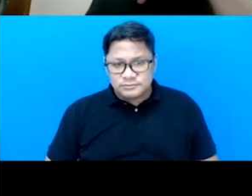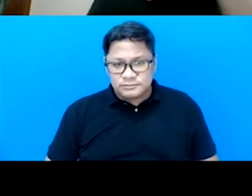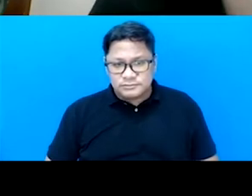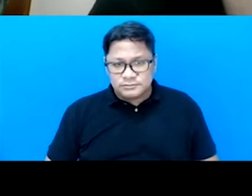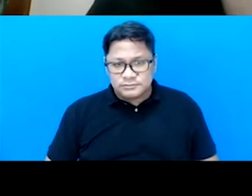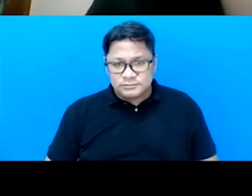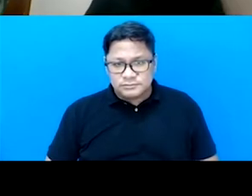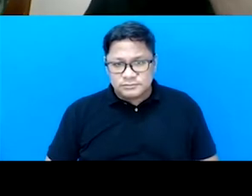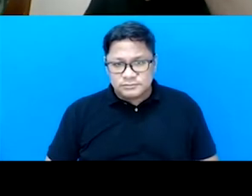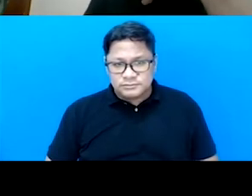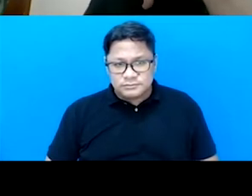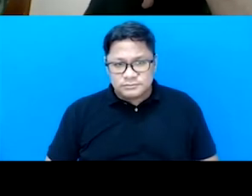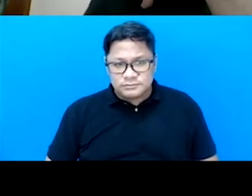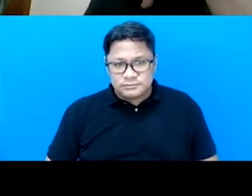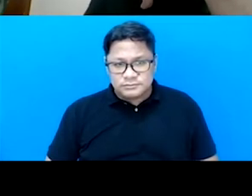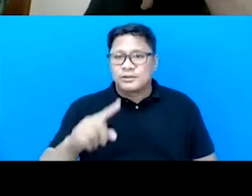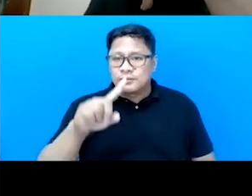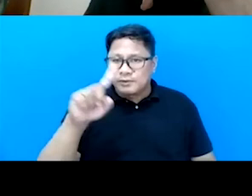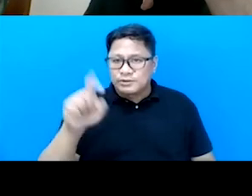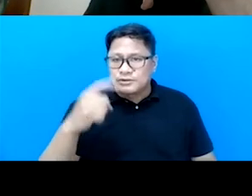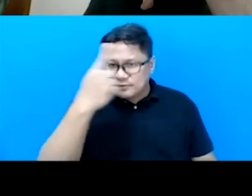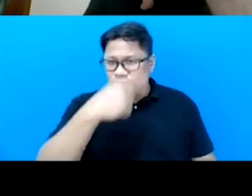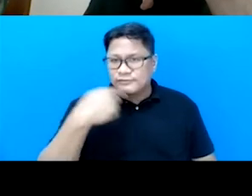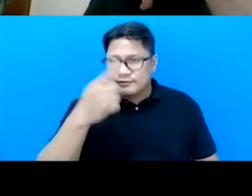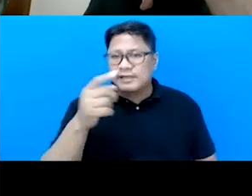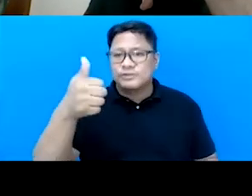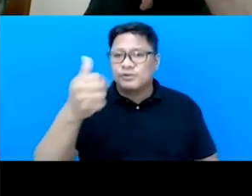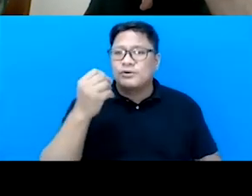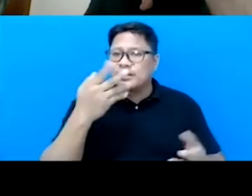Question on face, take out. Yes, good.